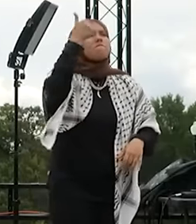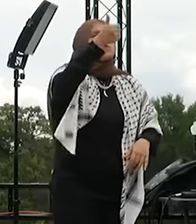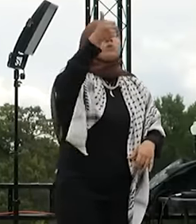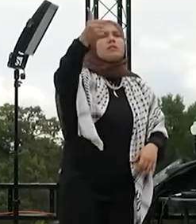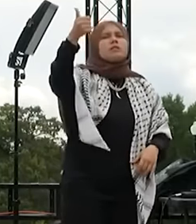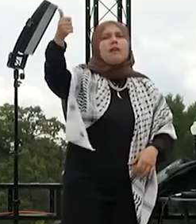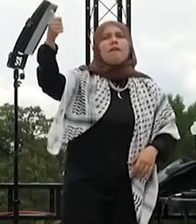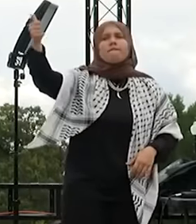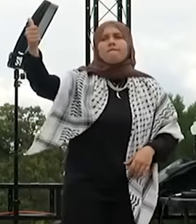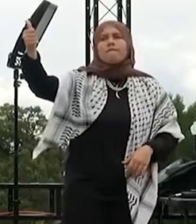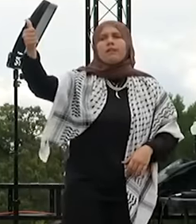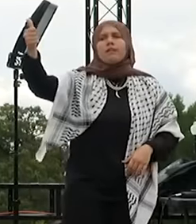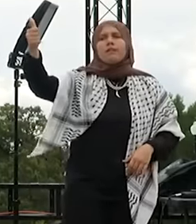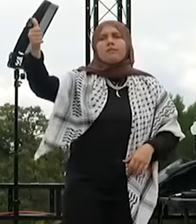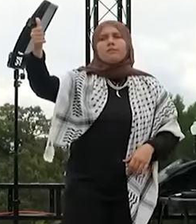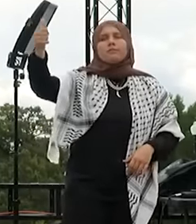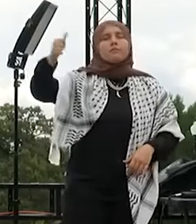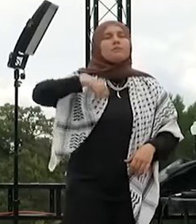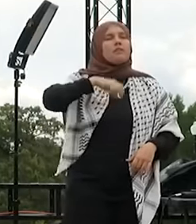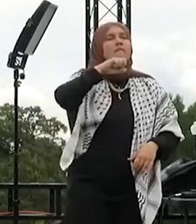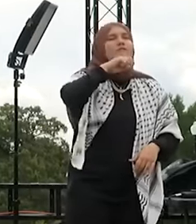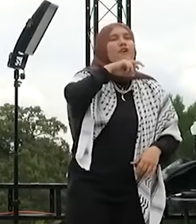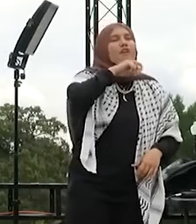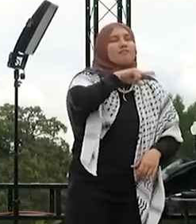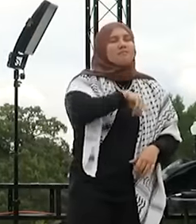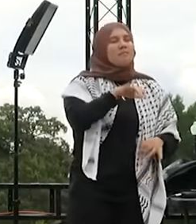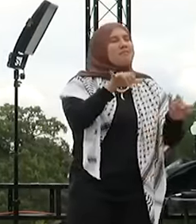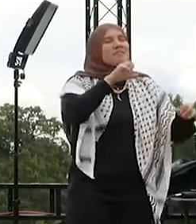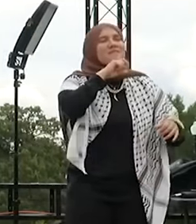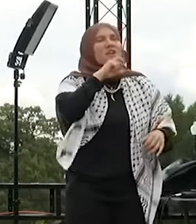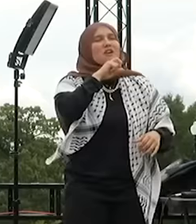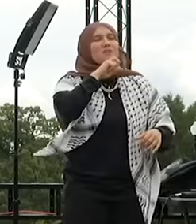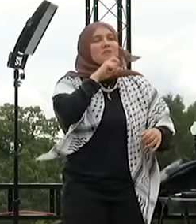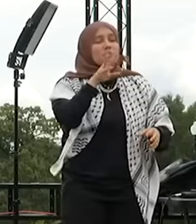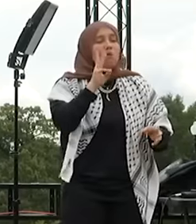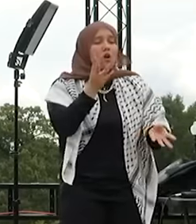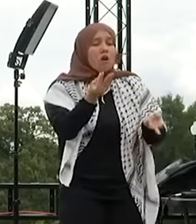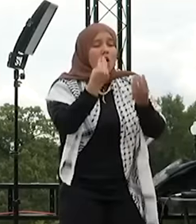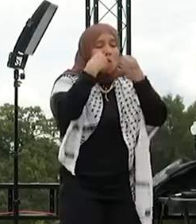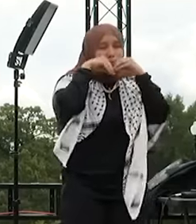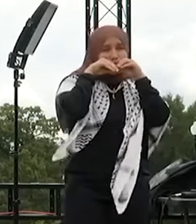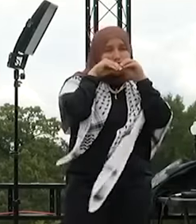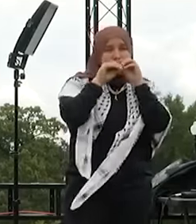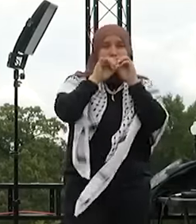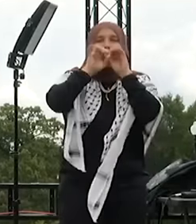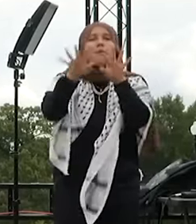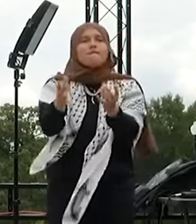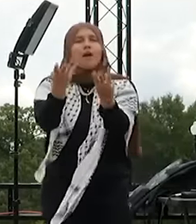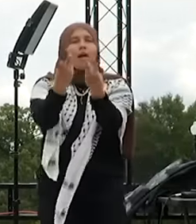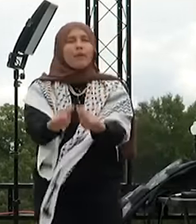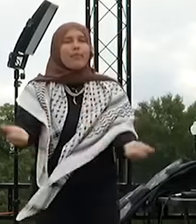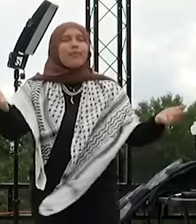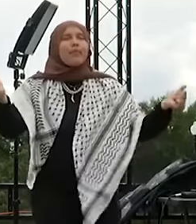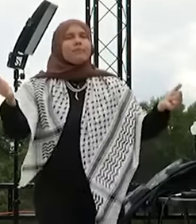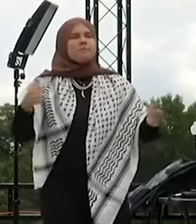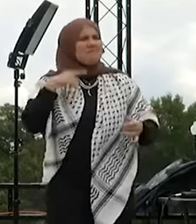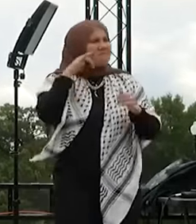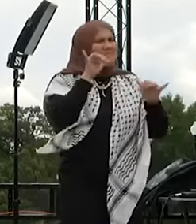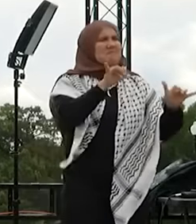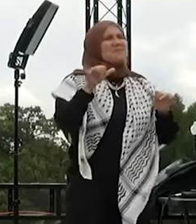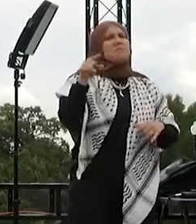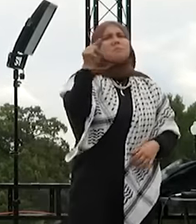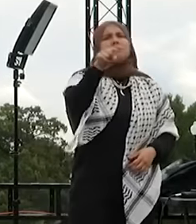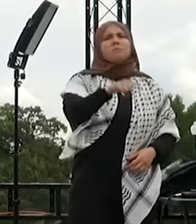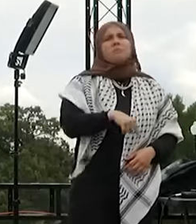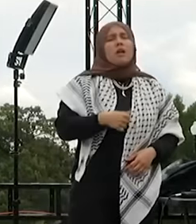the frog that is trying to carry that water and put out the fire. I know it feels overwhelming. It feels like we don't